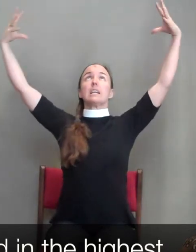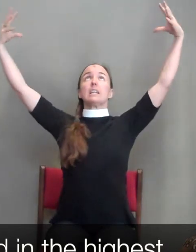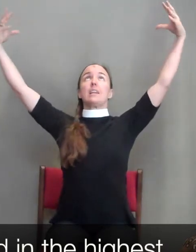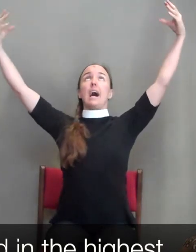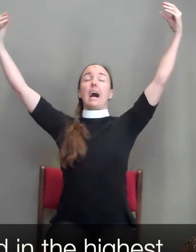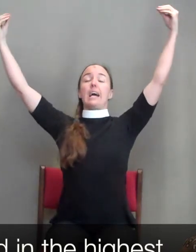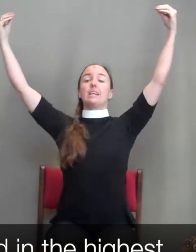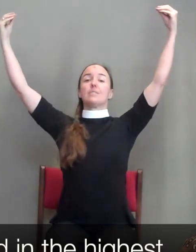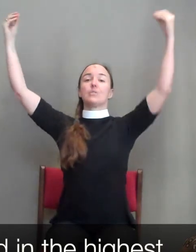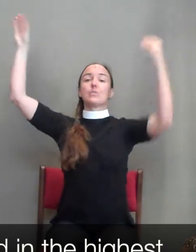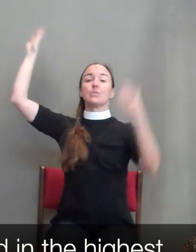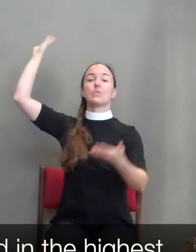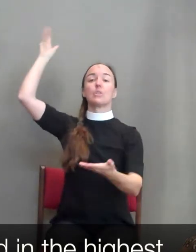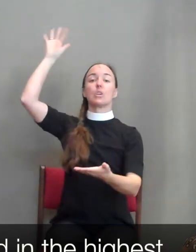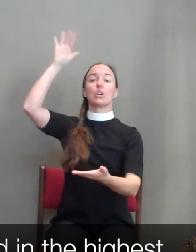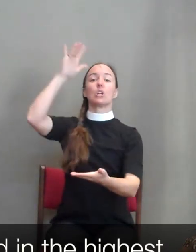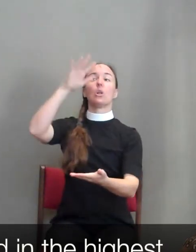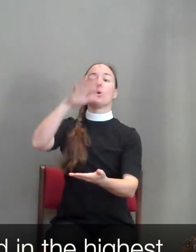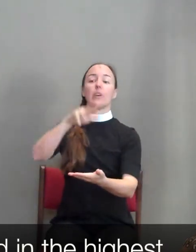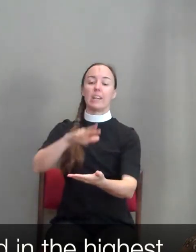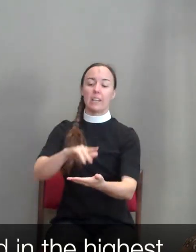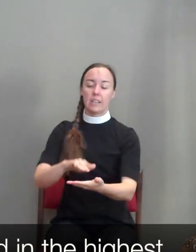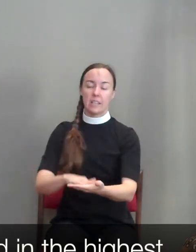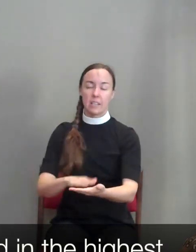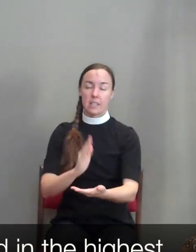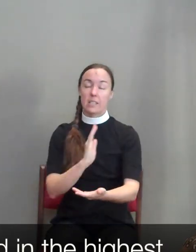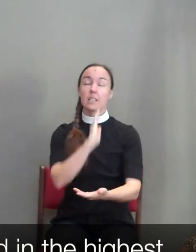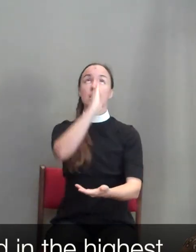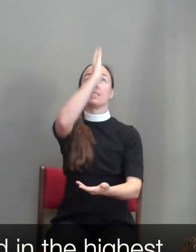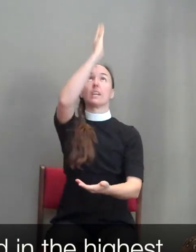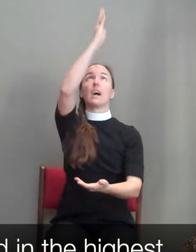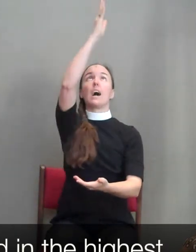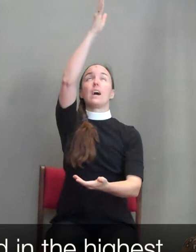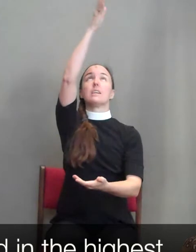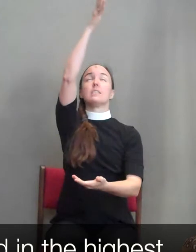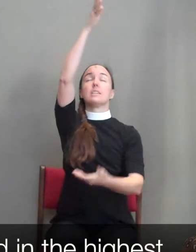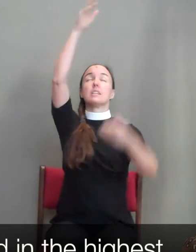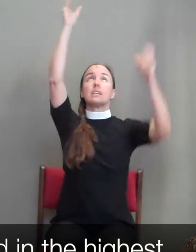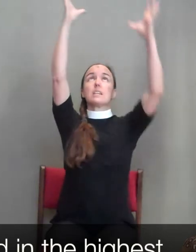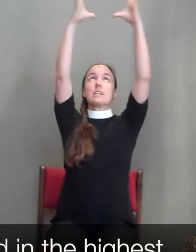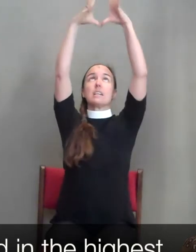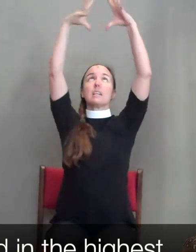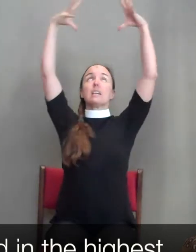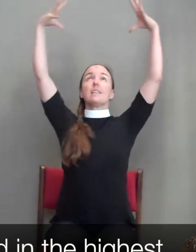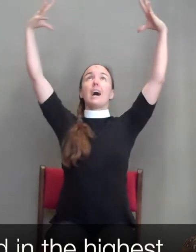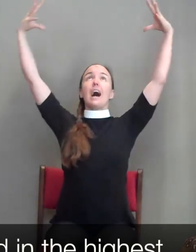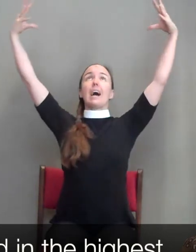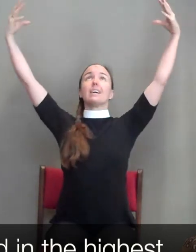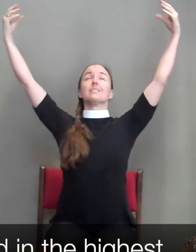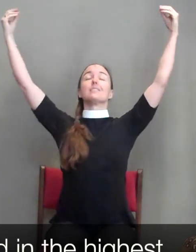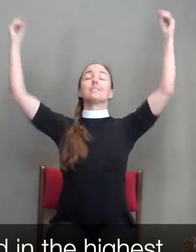in the highest. Glory to God in the highest.